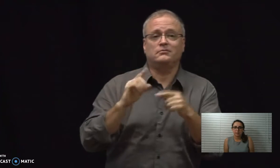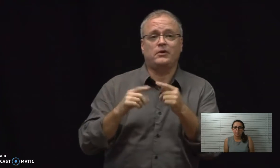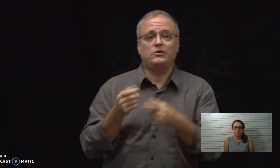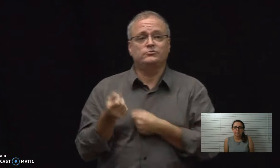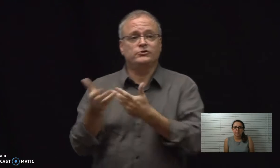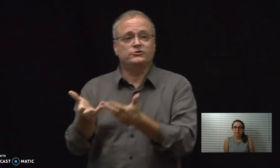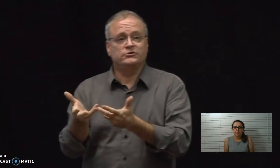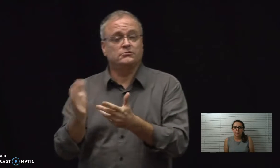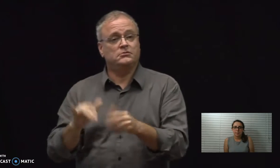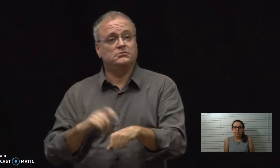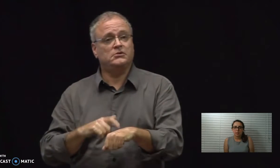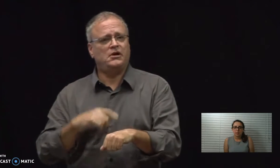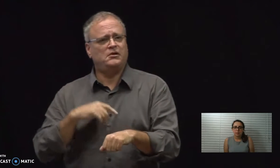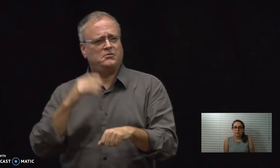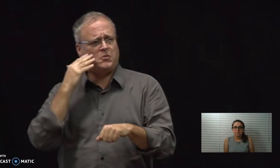shock.